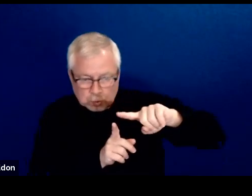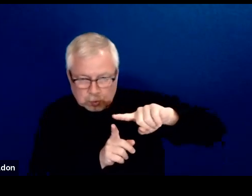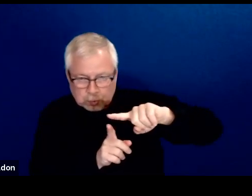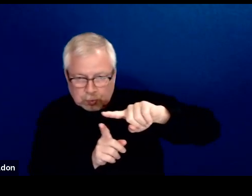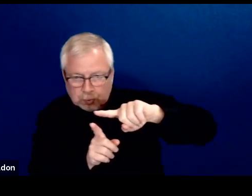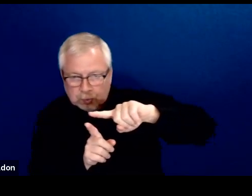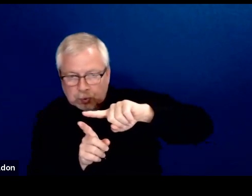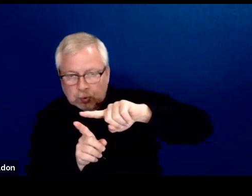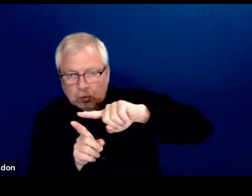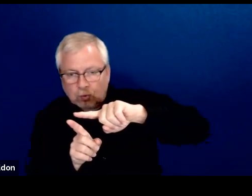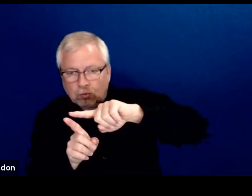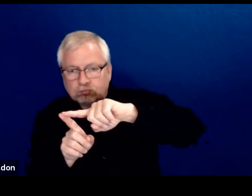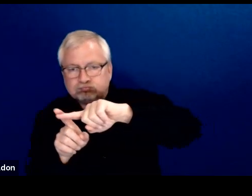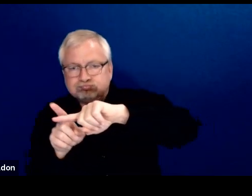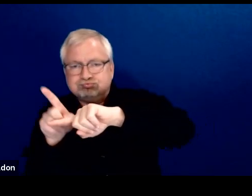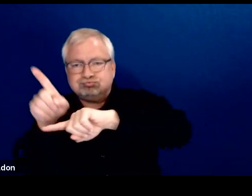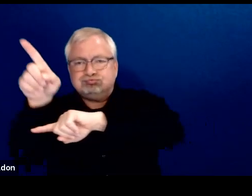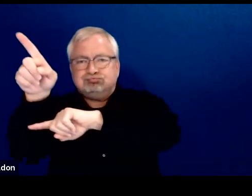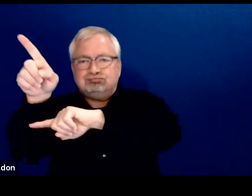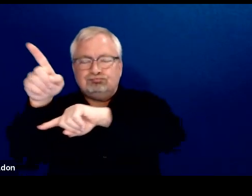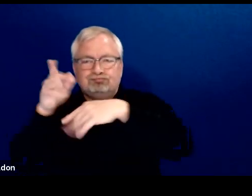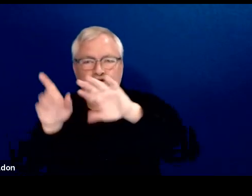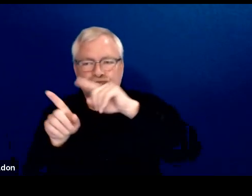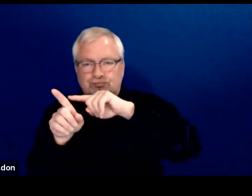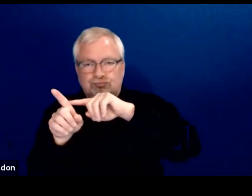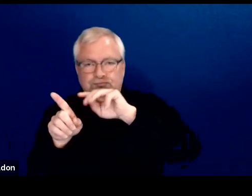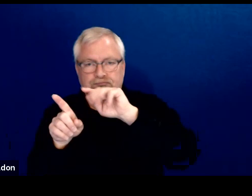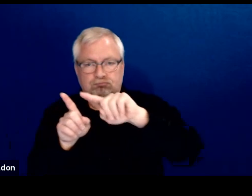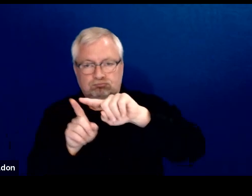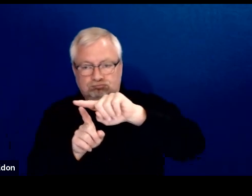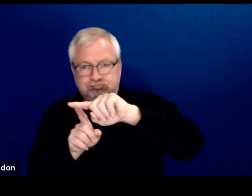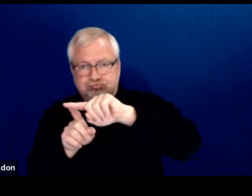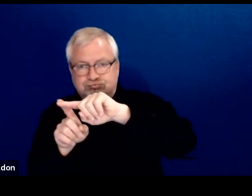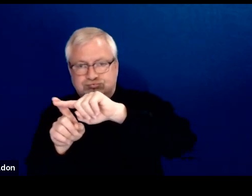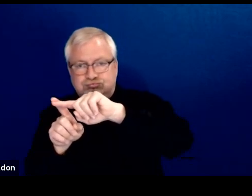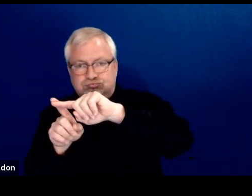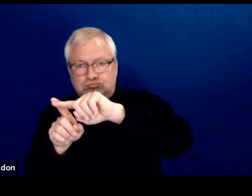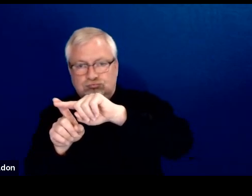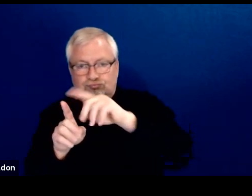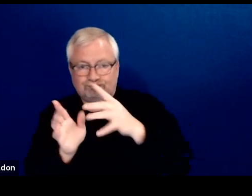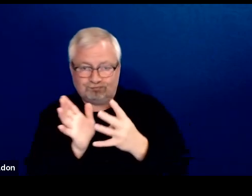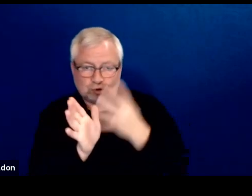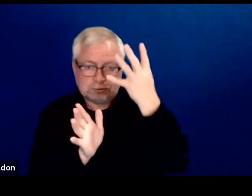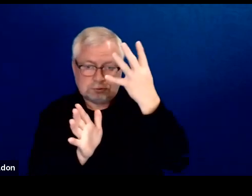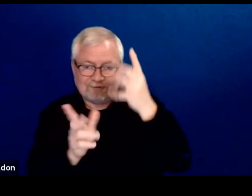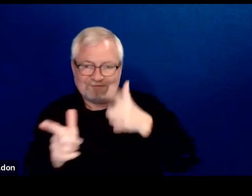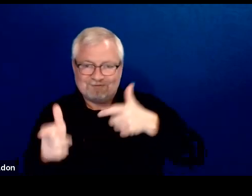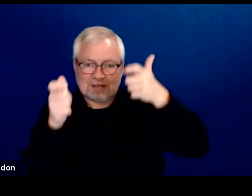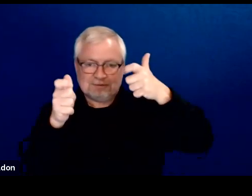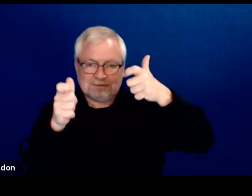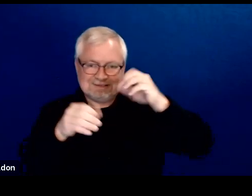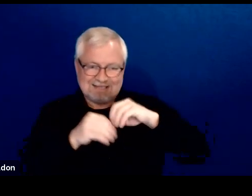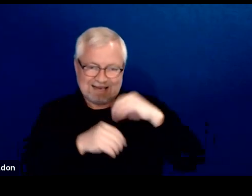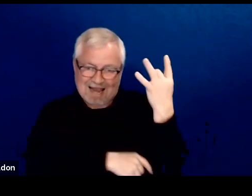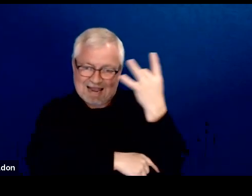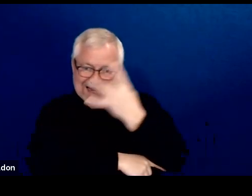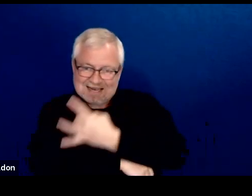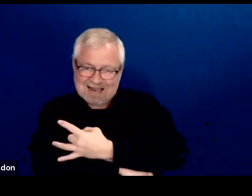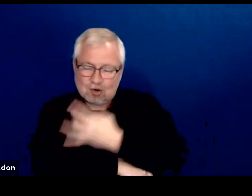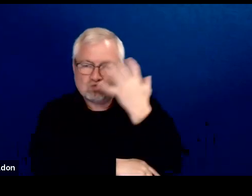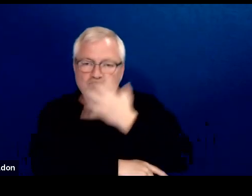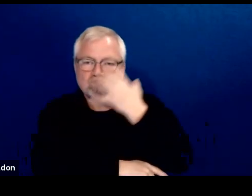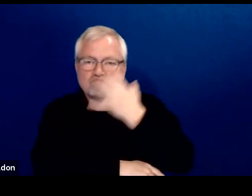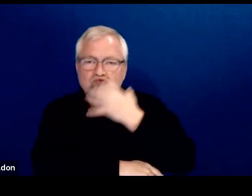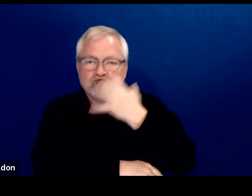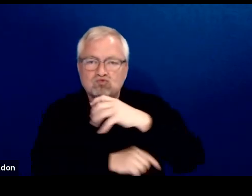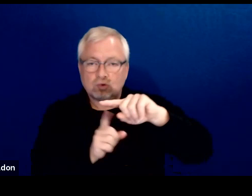had caught up with us and they were at 2. So they had gone 4 times faster in just the 8 days. In the next 10 days from that,